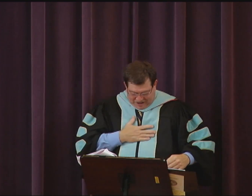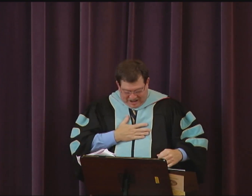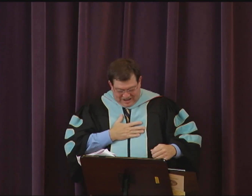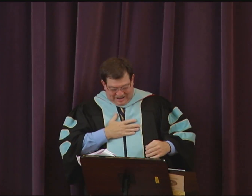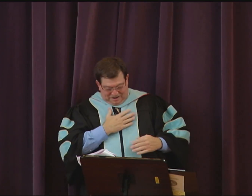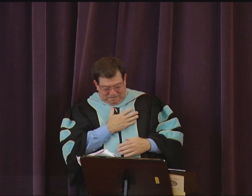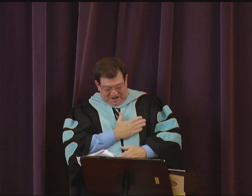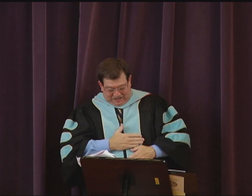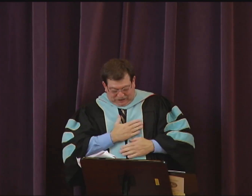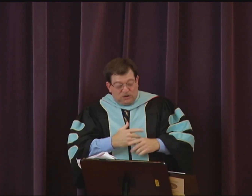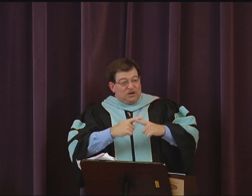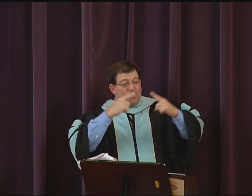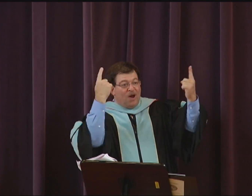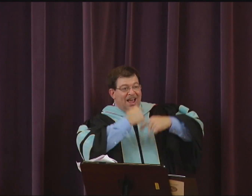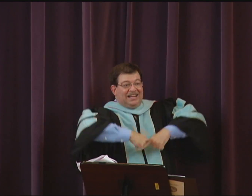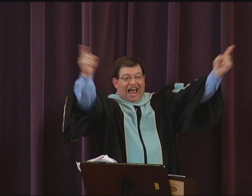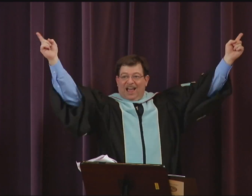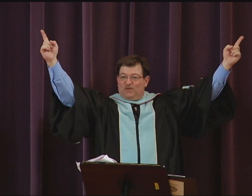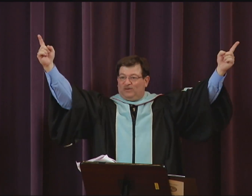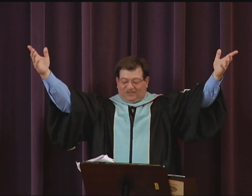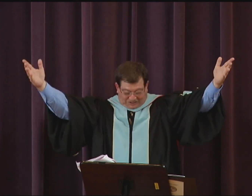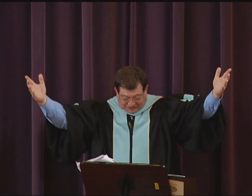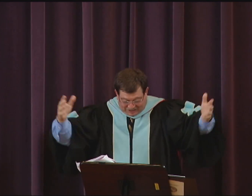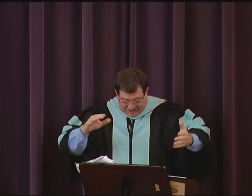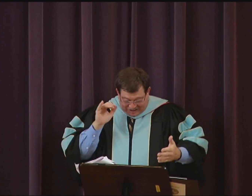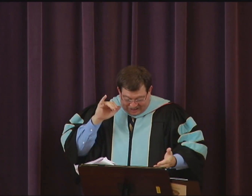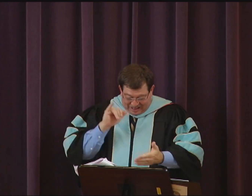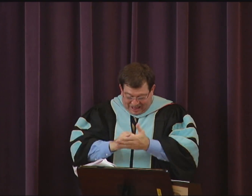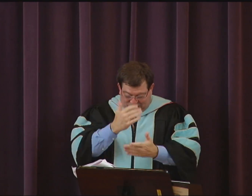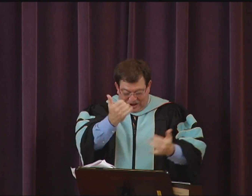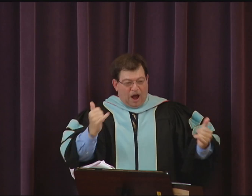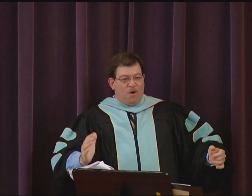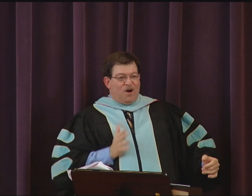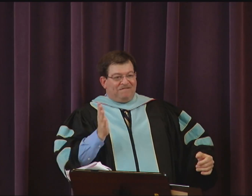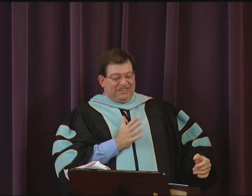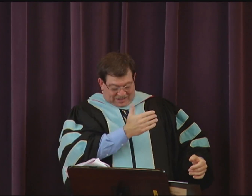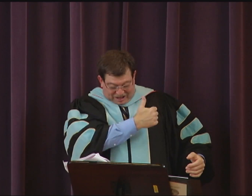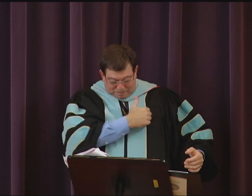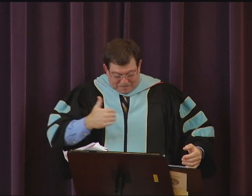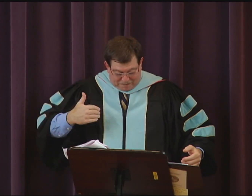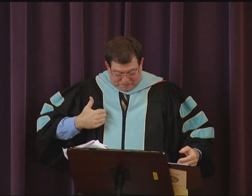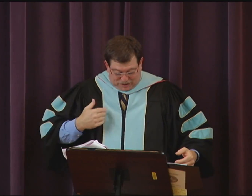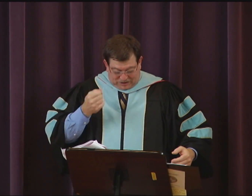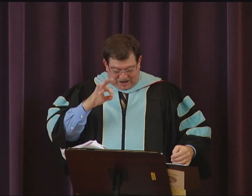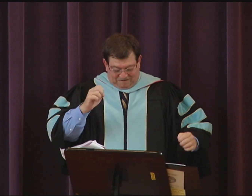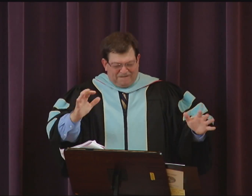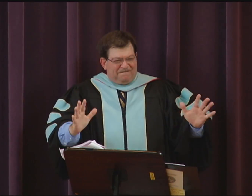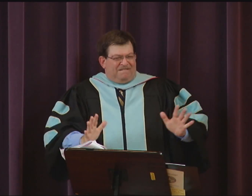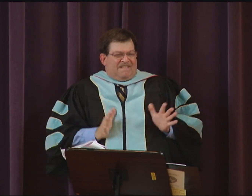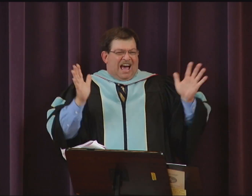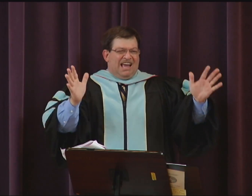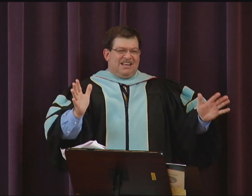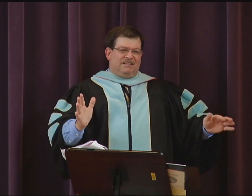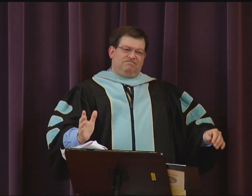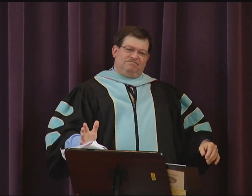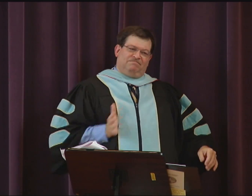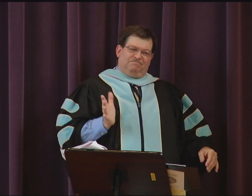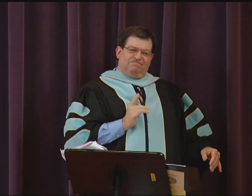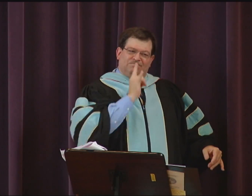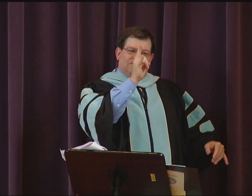Now, it is my pleasure to announce that you are now official members of